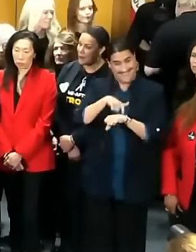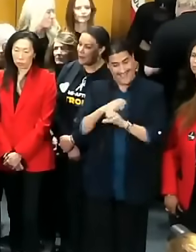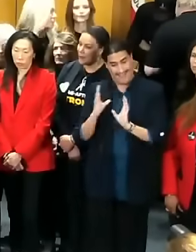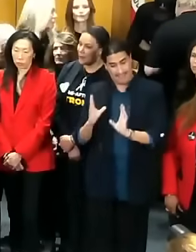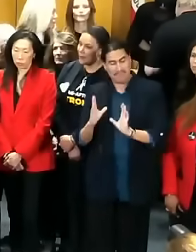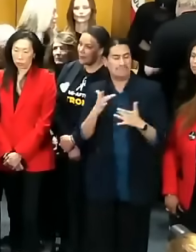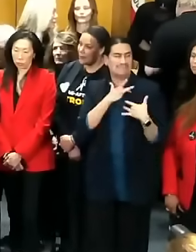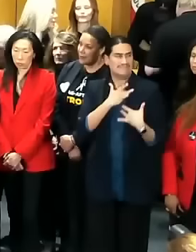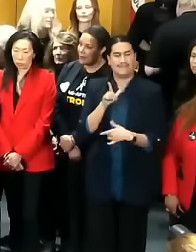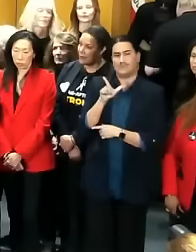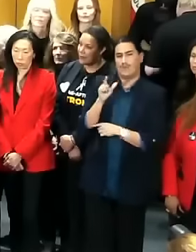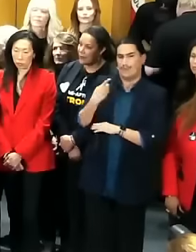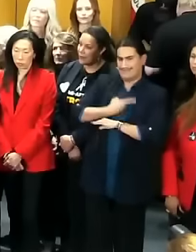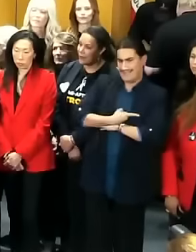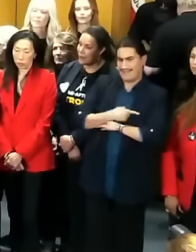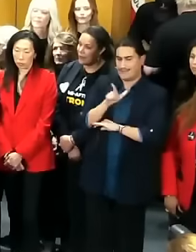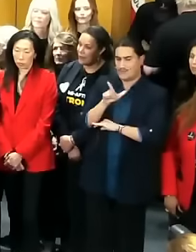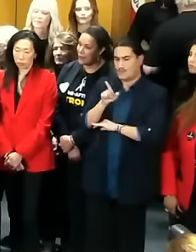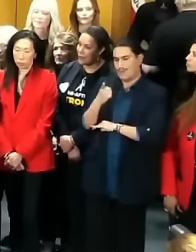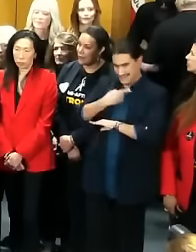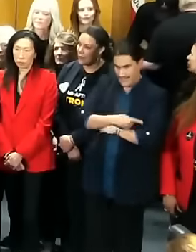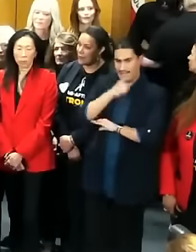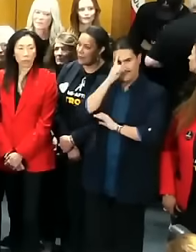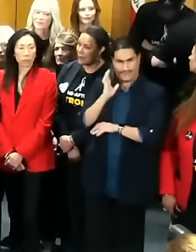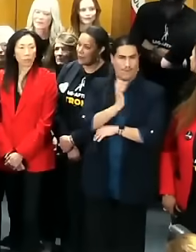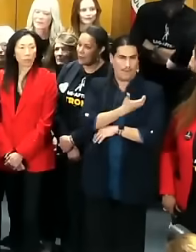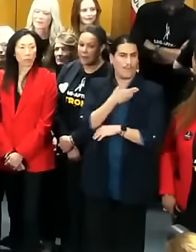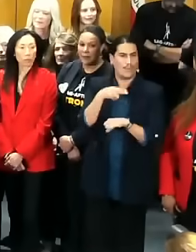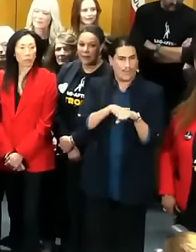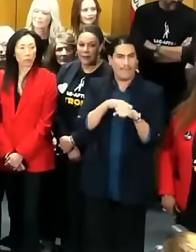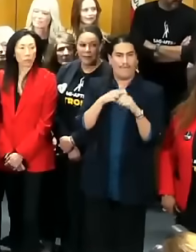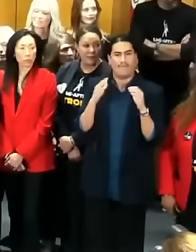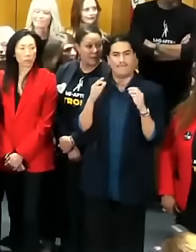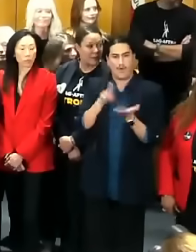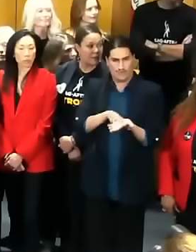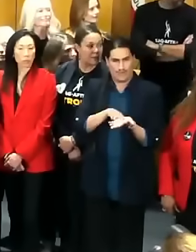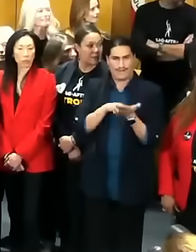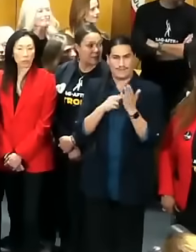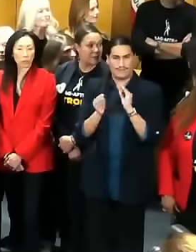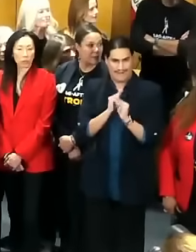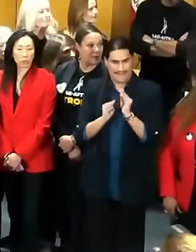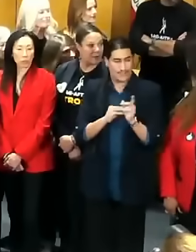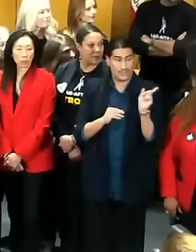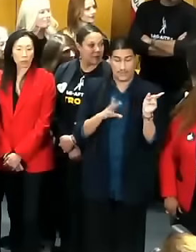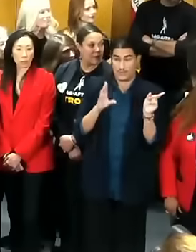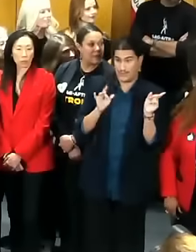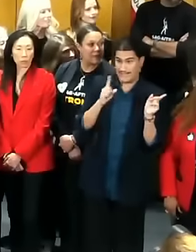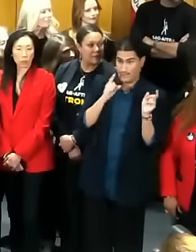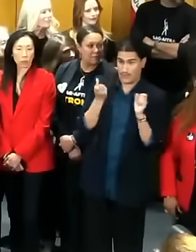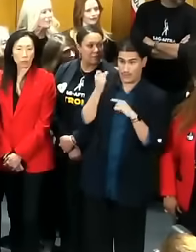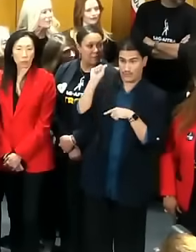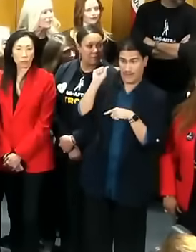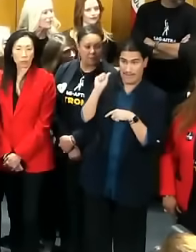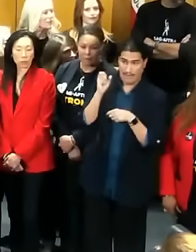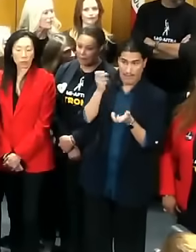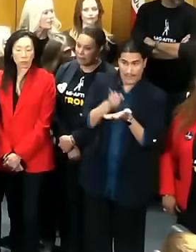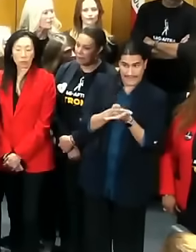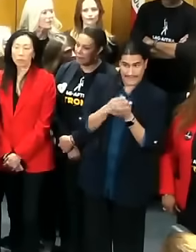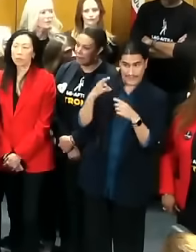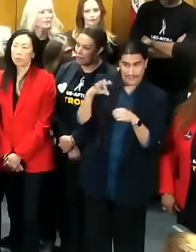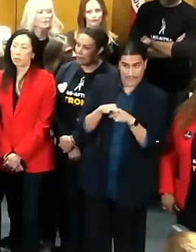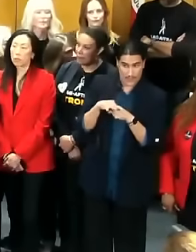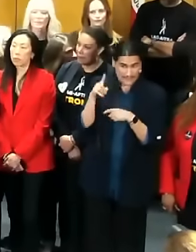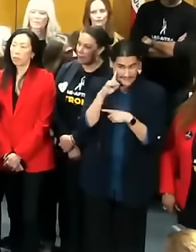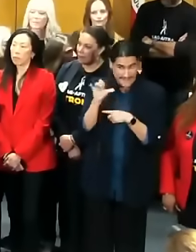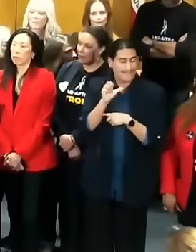typical 21-day time frame that we use for our normal contract ratifications. So this is like what you guys did for the strike authorization vote. It is similar